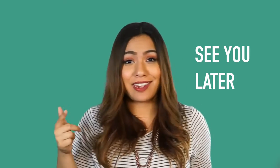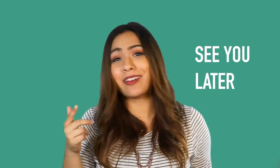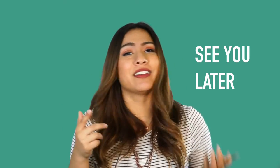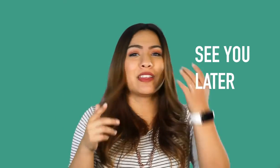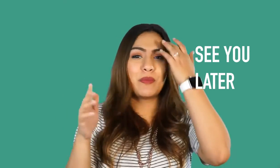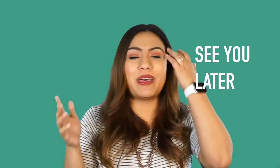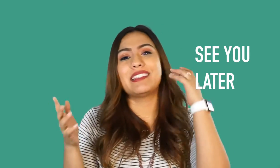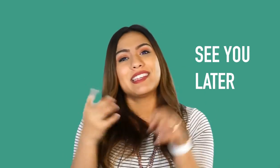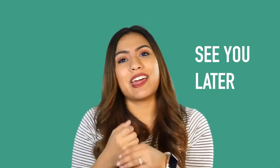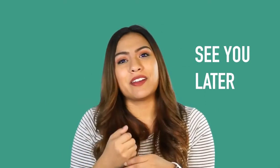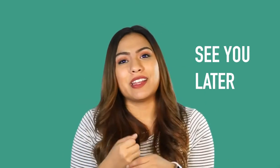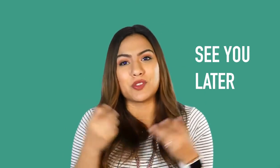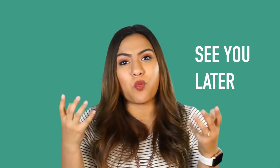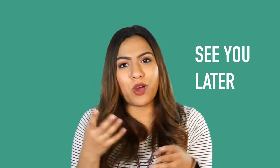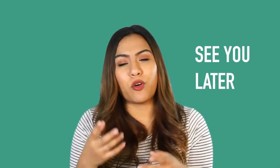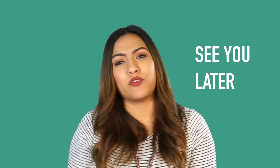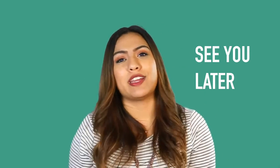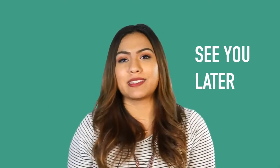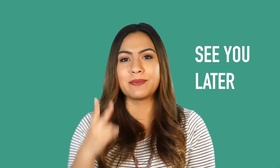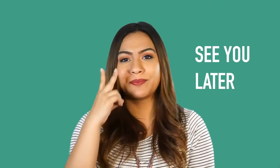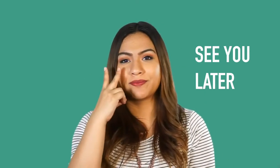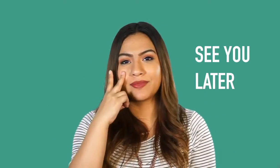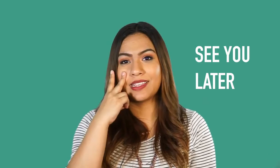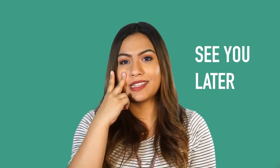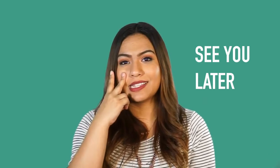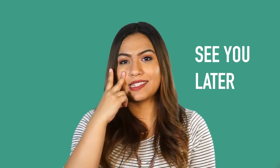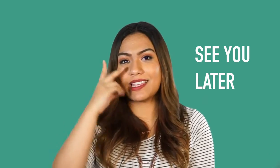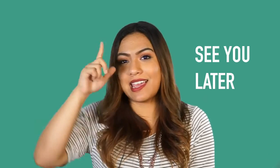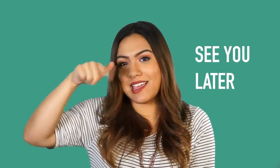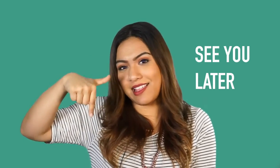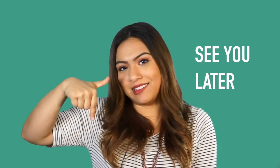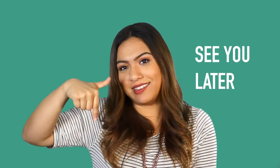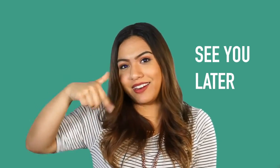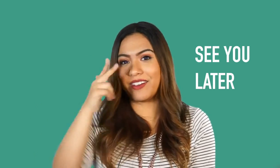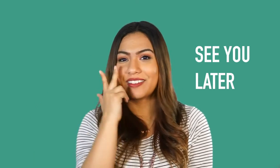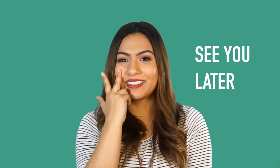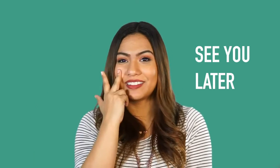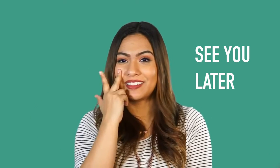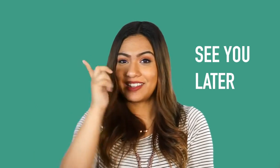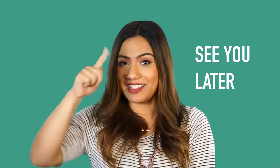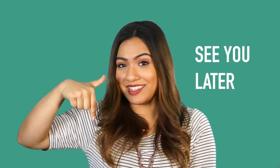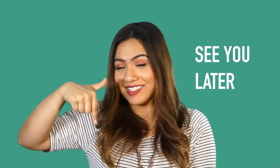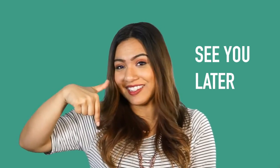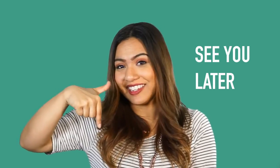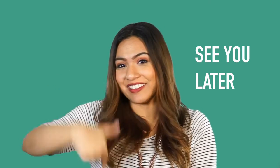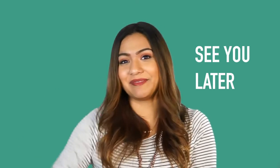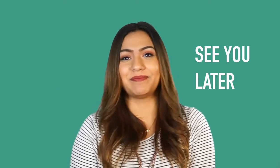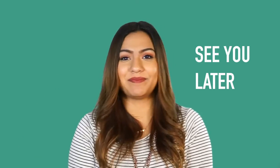later, but together it's one whole phrase. See later. See you later.